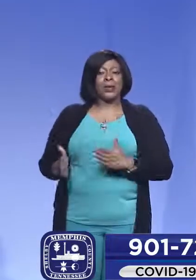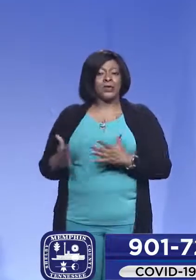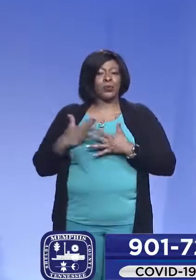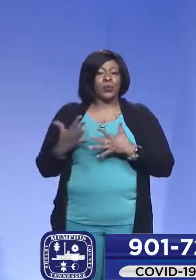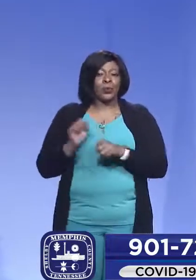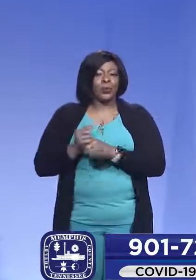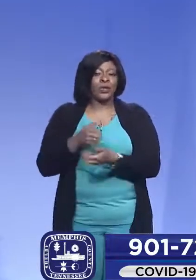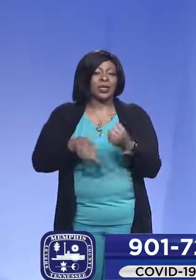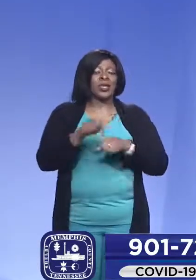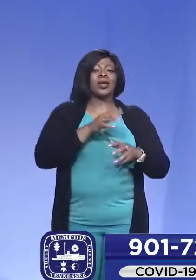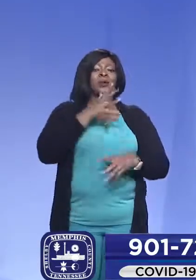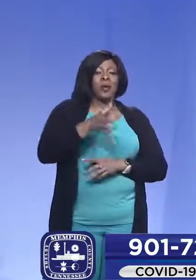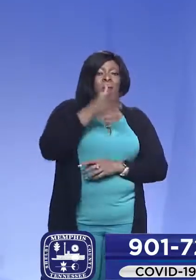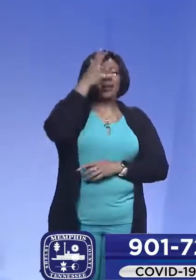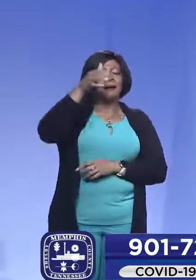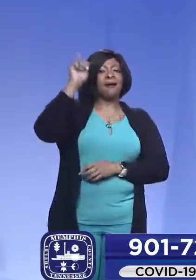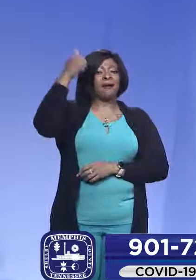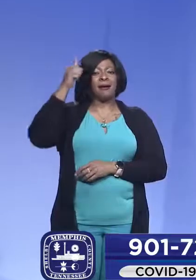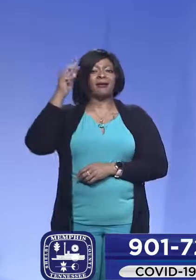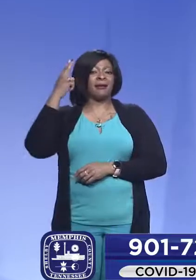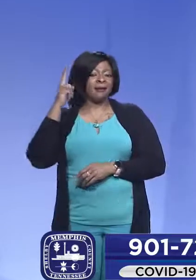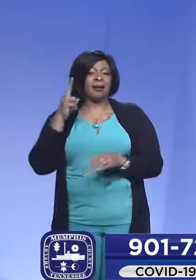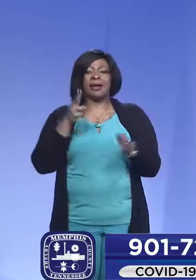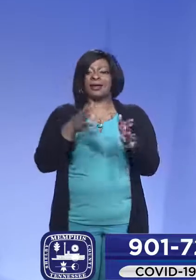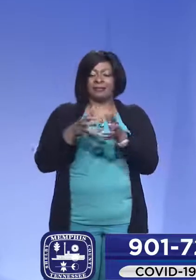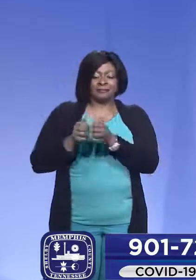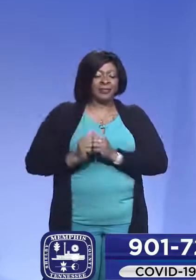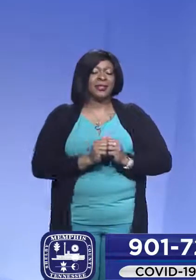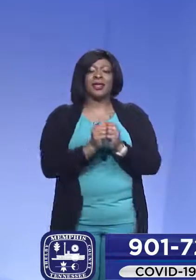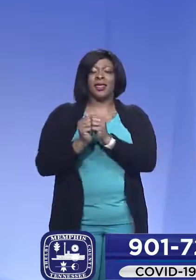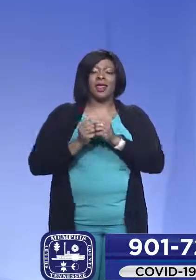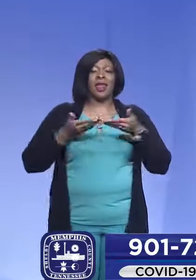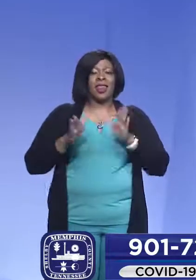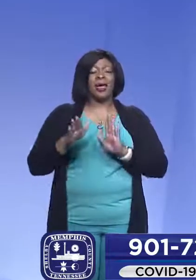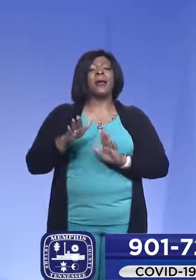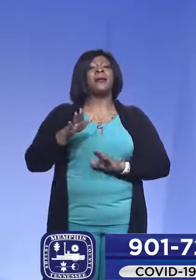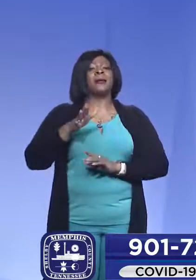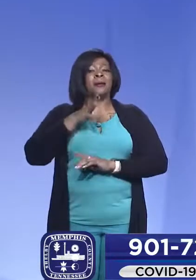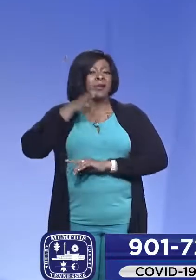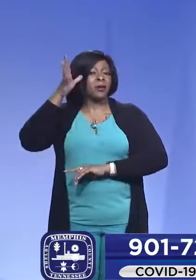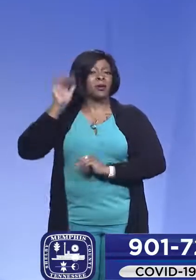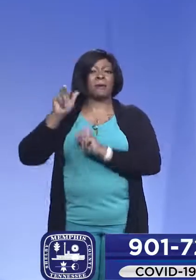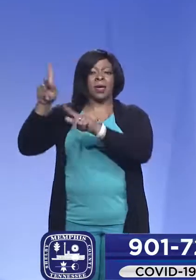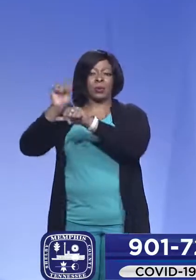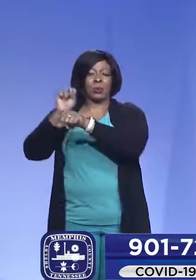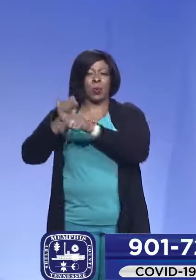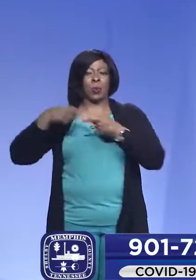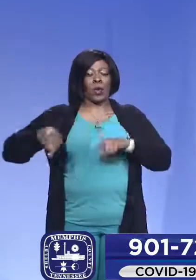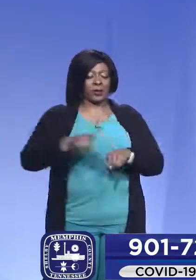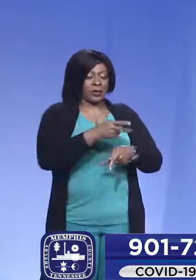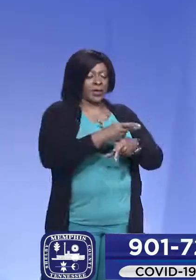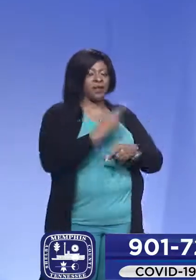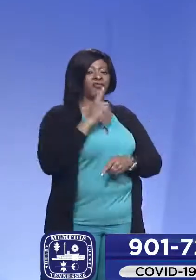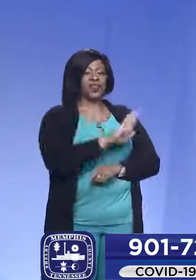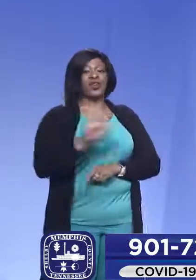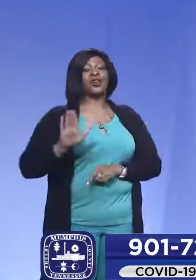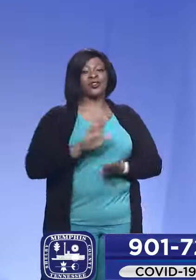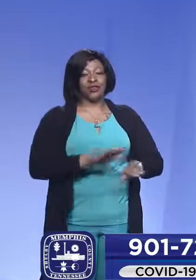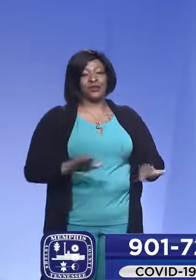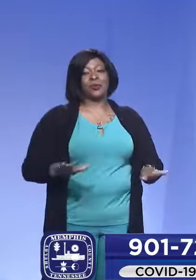the grandparents, the aunts and uncles who came together to allow folks to go back to work while you were caring for their